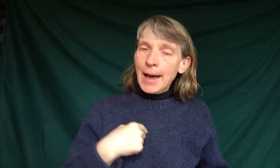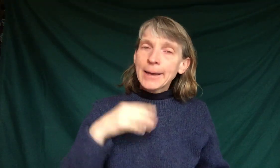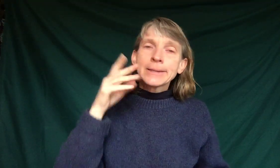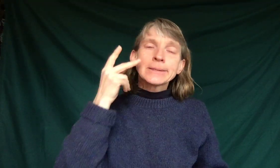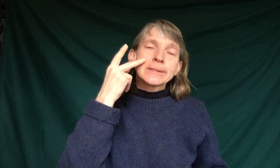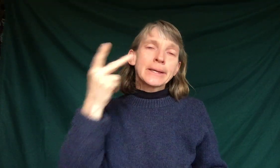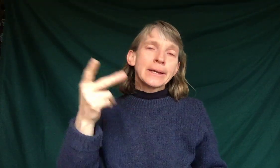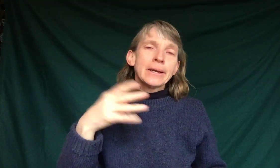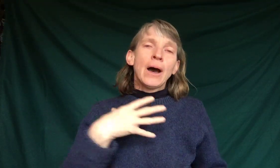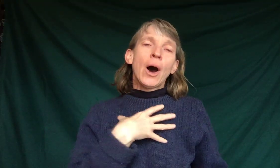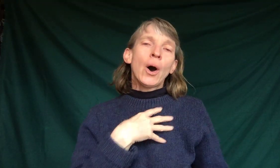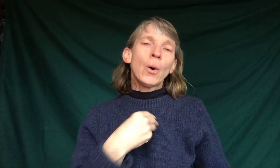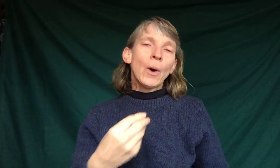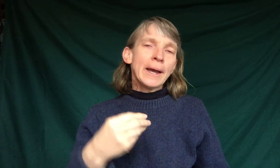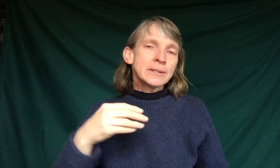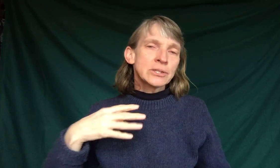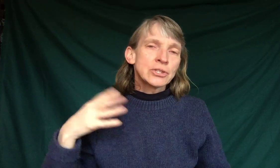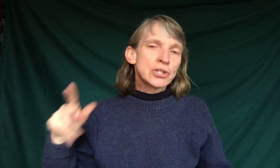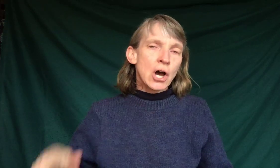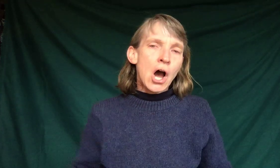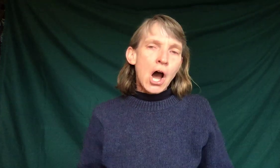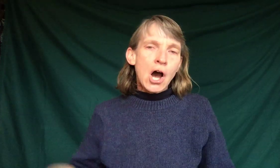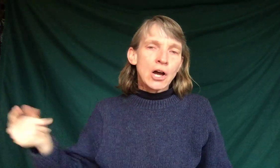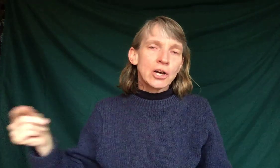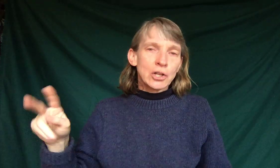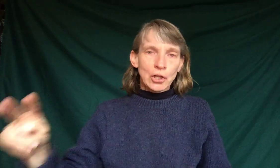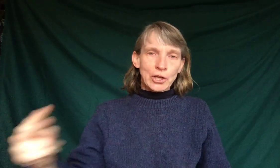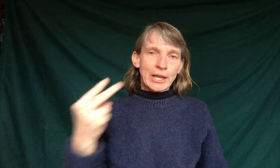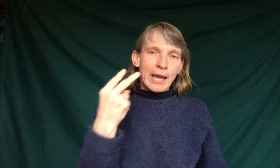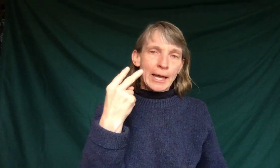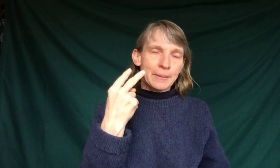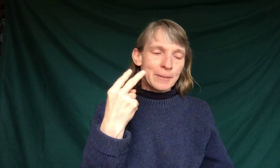I see a white dog looking at me.